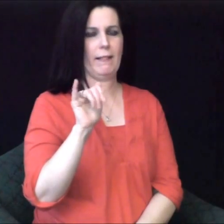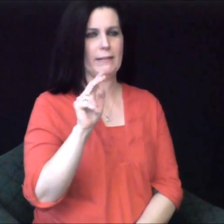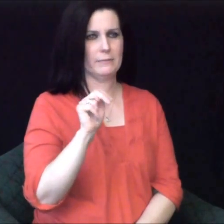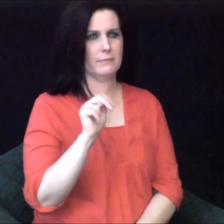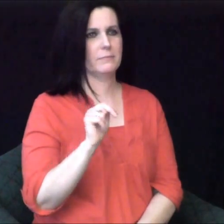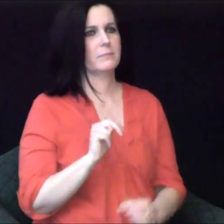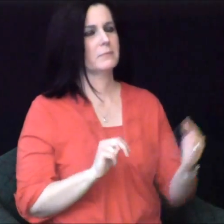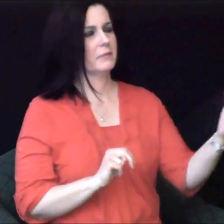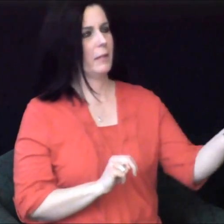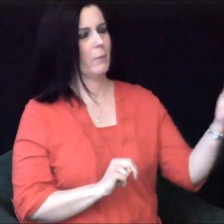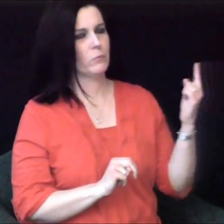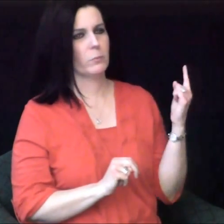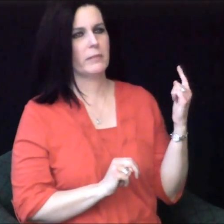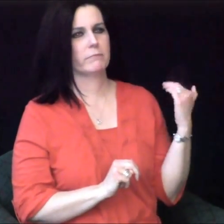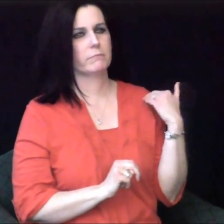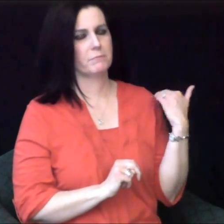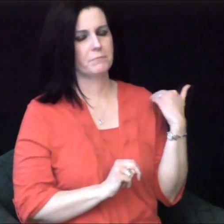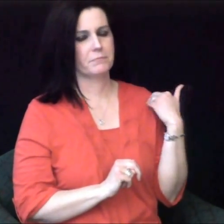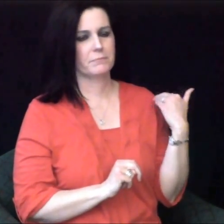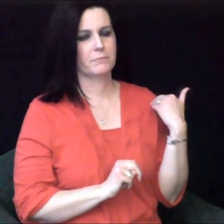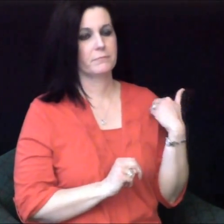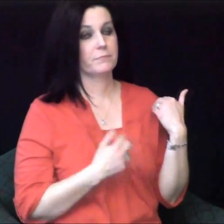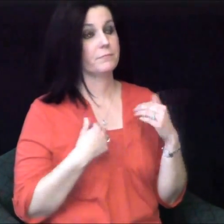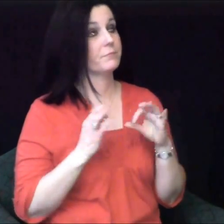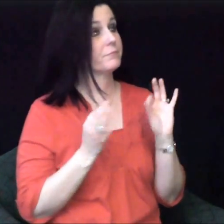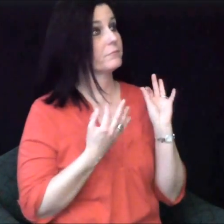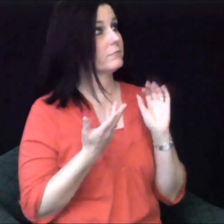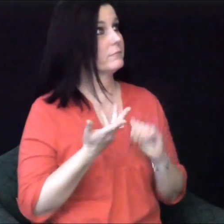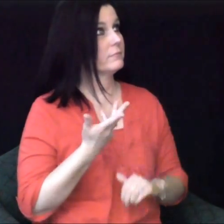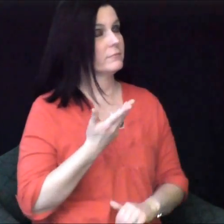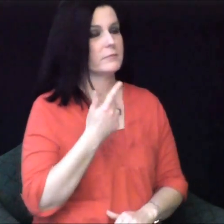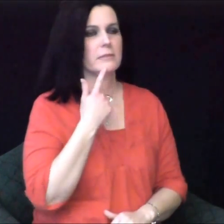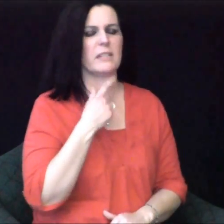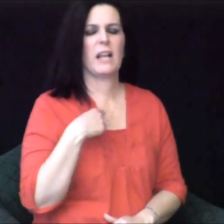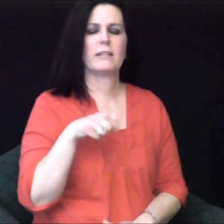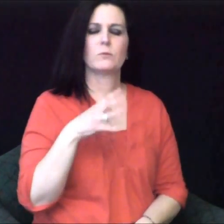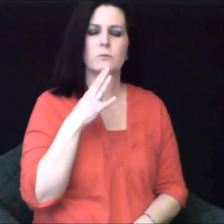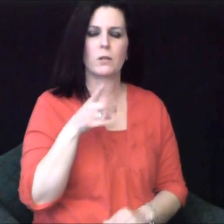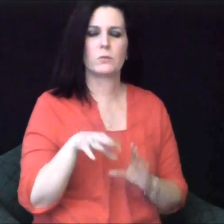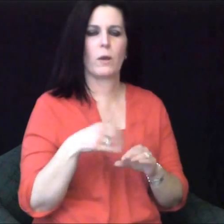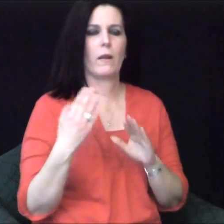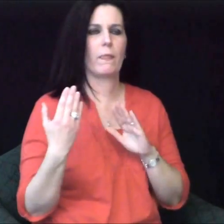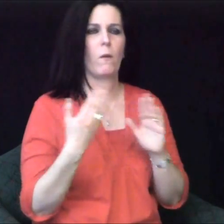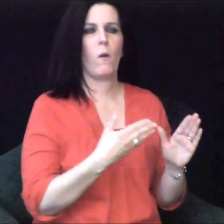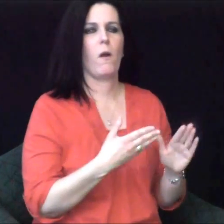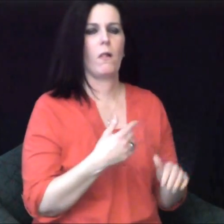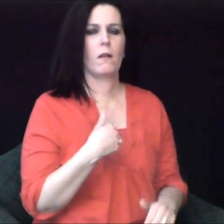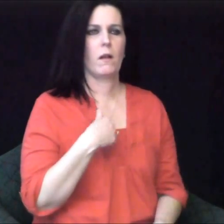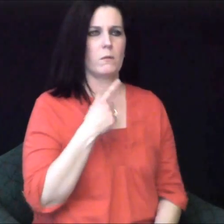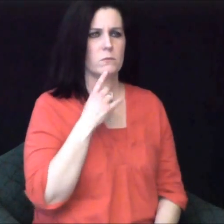Shakelin, came up to me and I looked up and he said, "I need to talk to you out in the hallway."